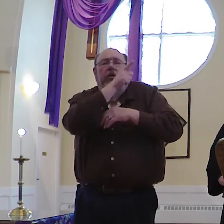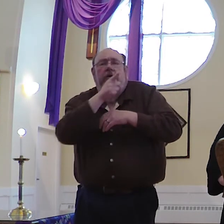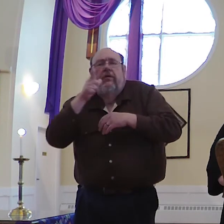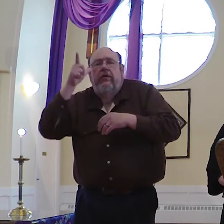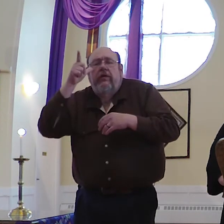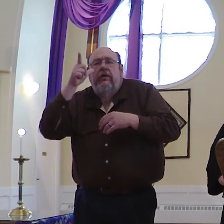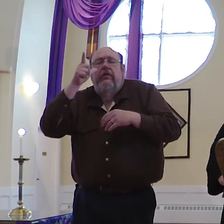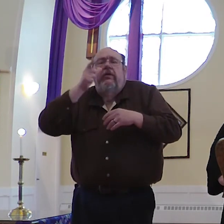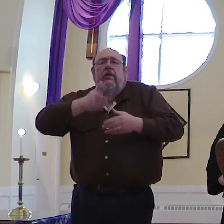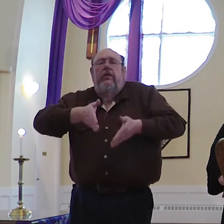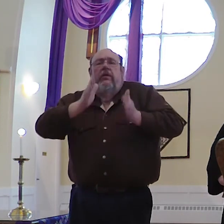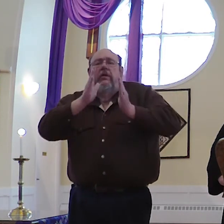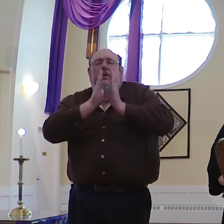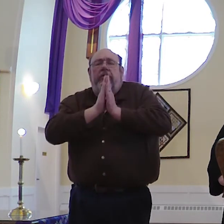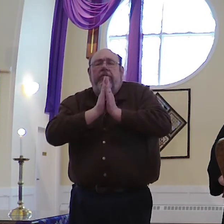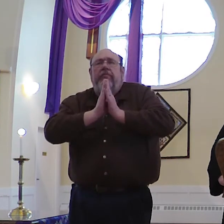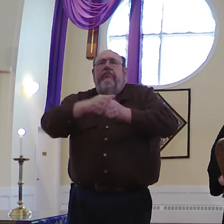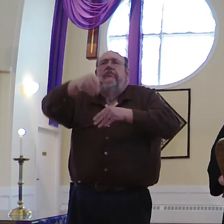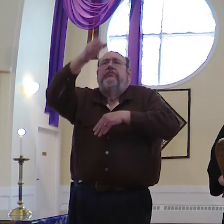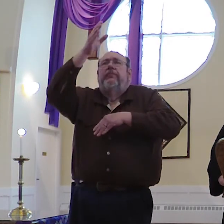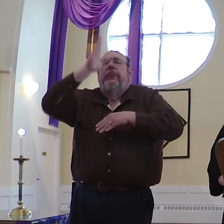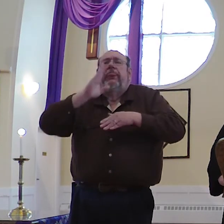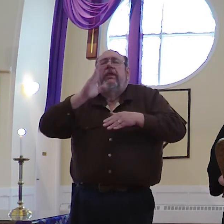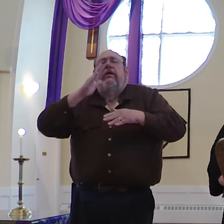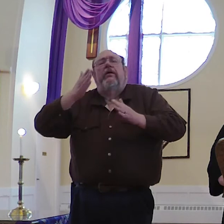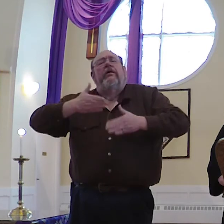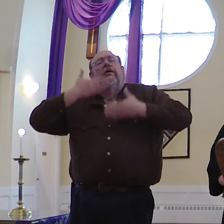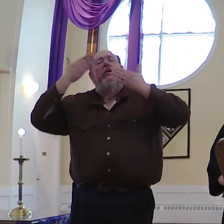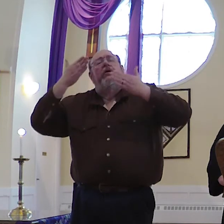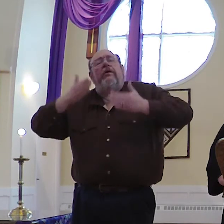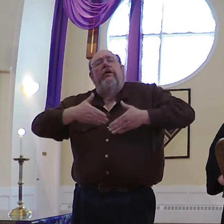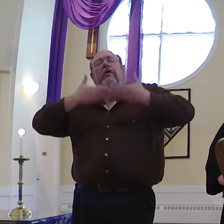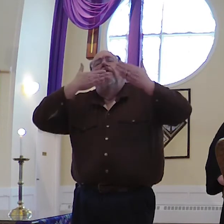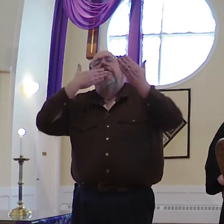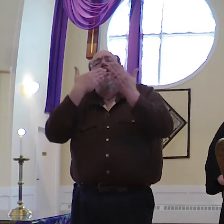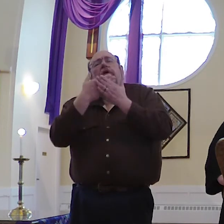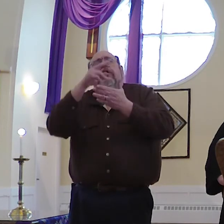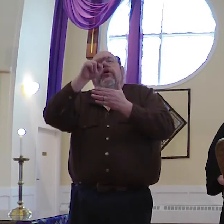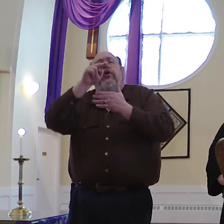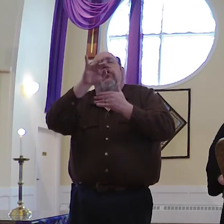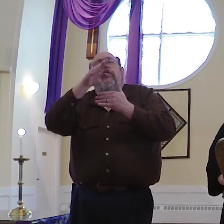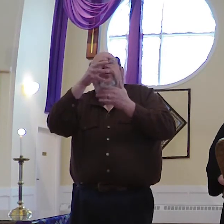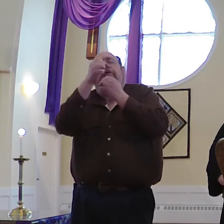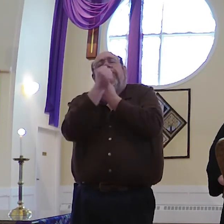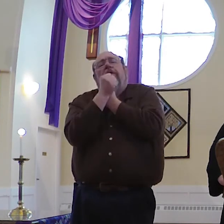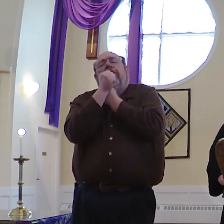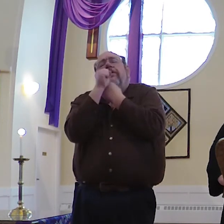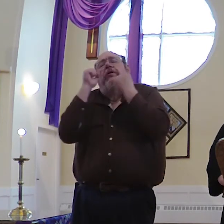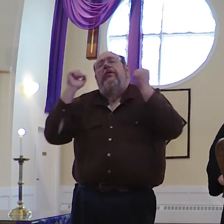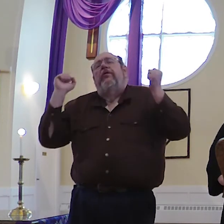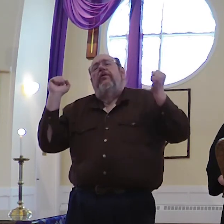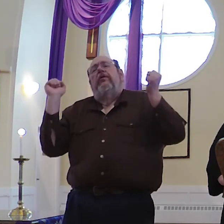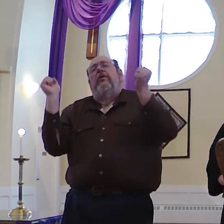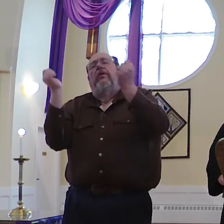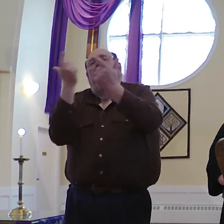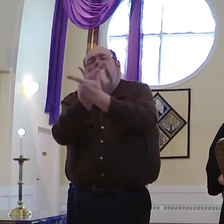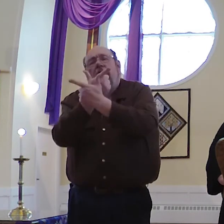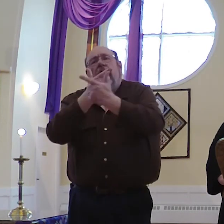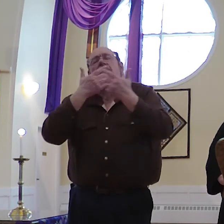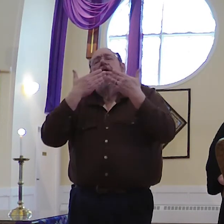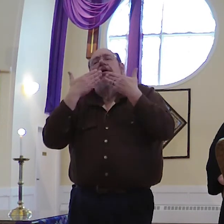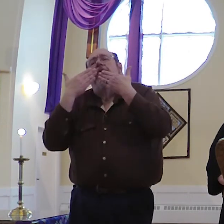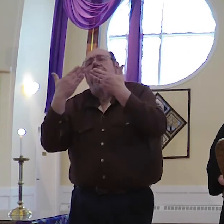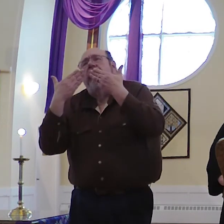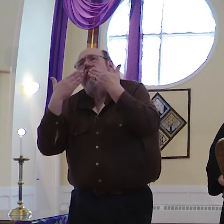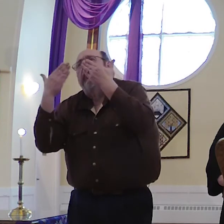us pray. O God, we are made glad by the good news of your love for us and for all. We thank you for